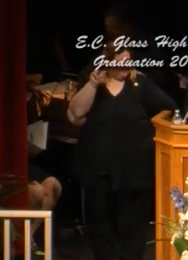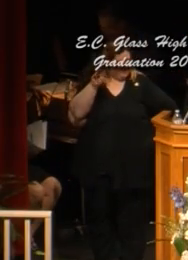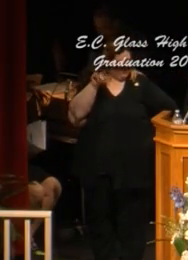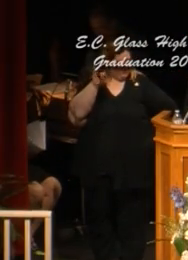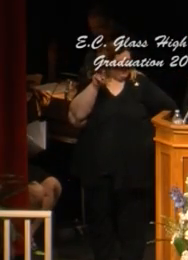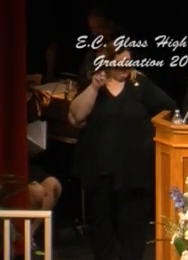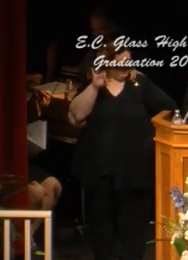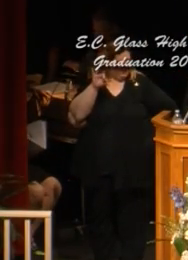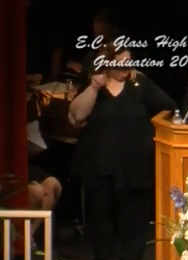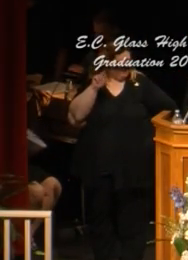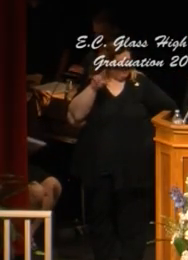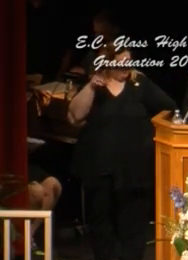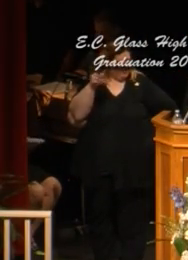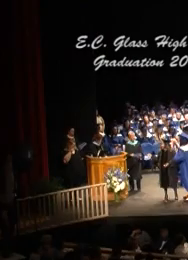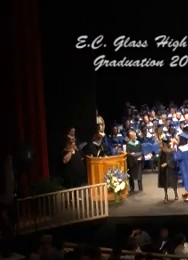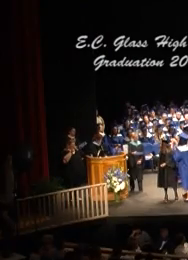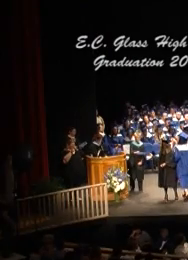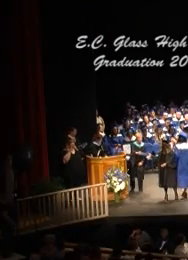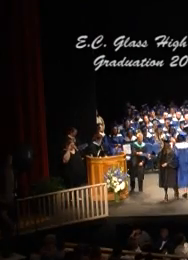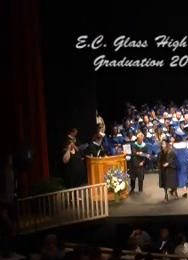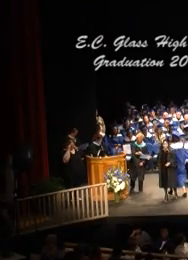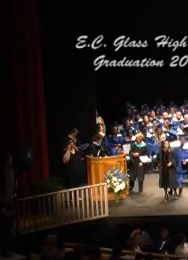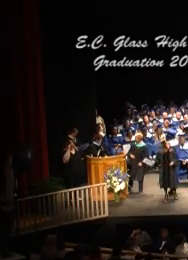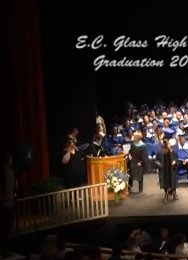Caroline Elizabeth Farrar,